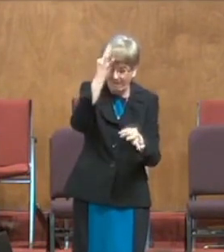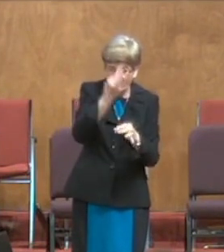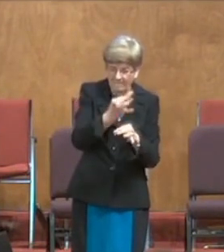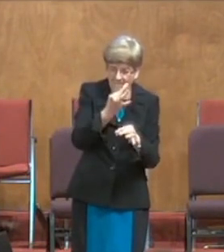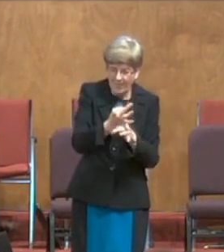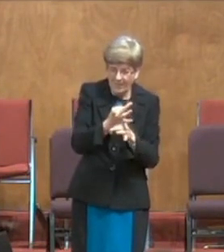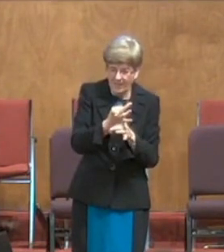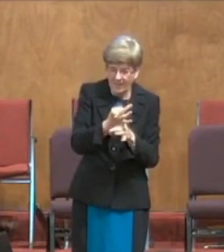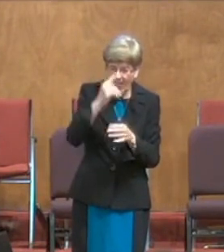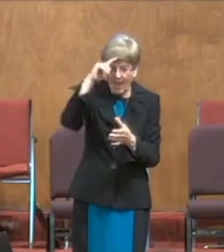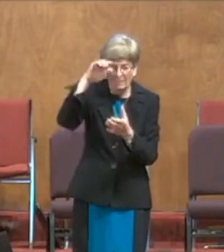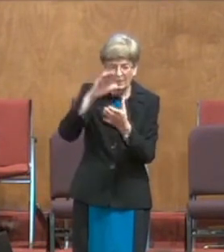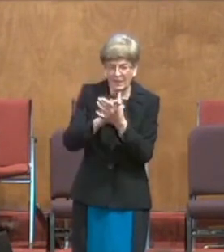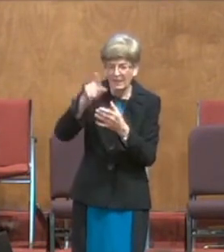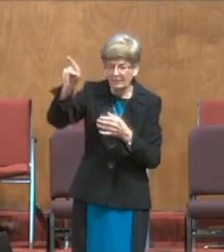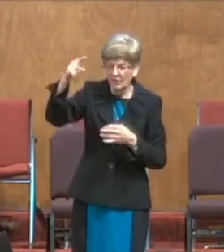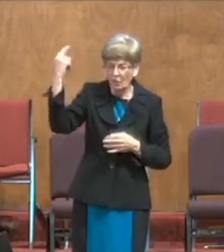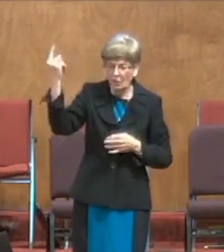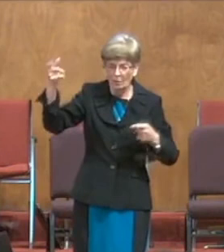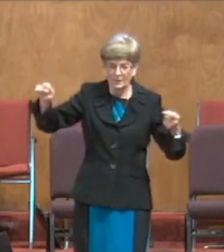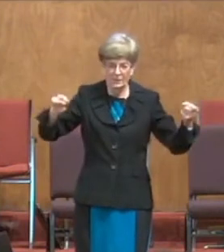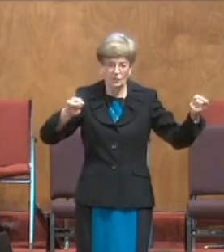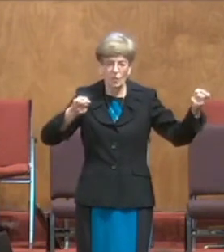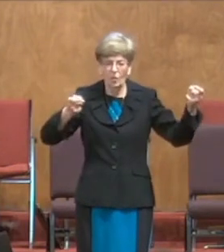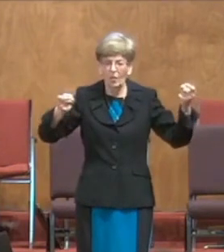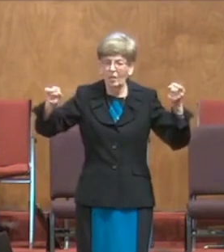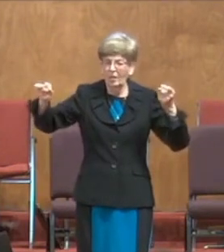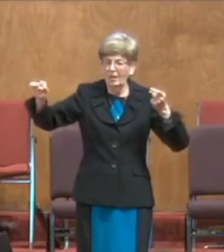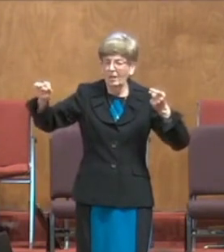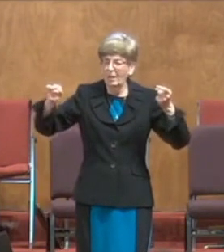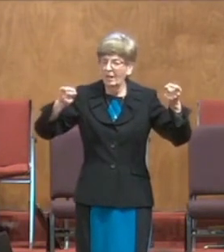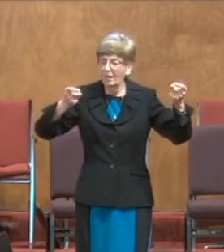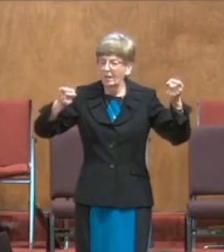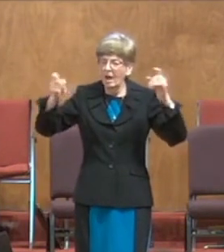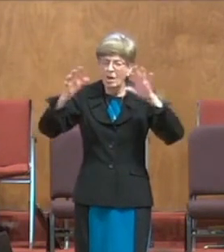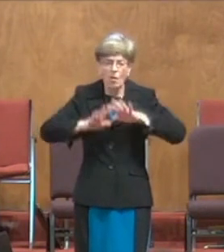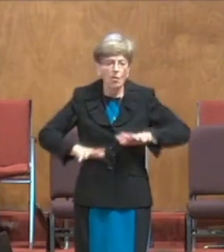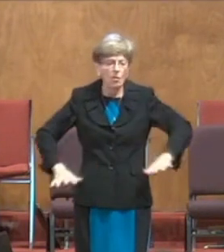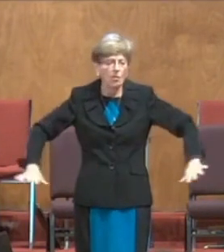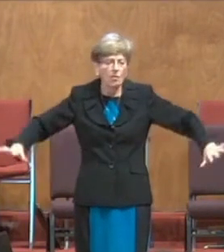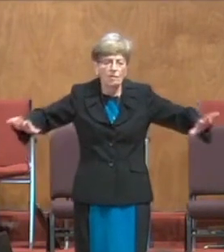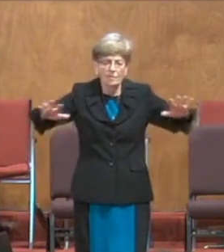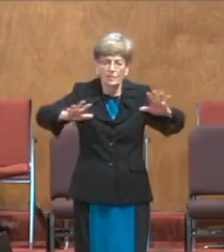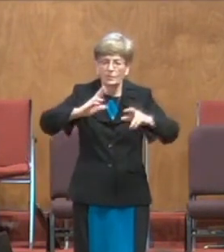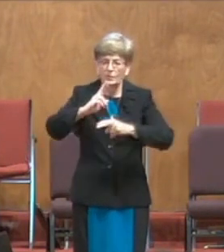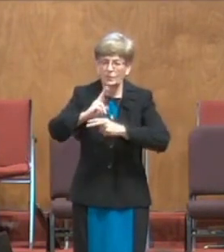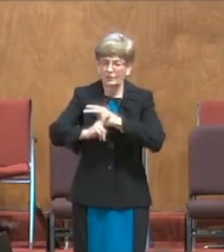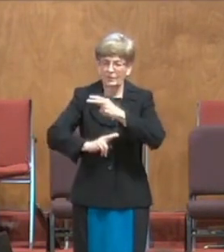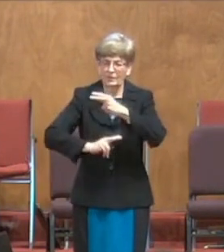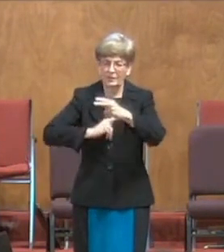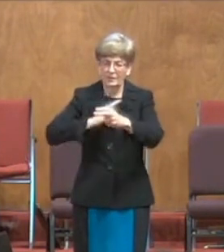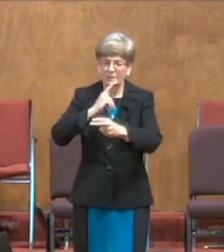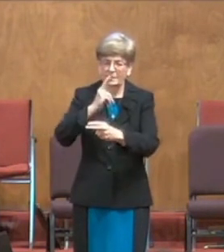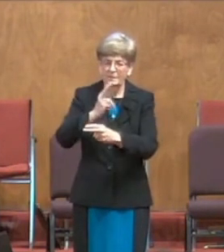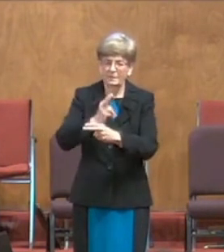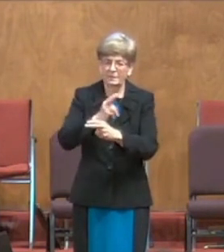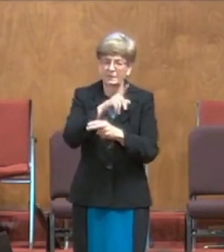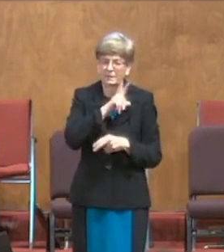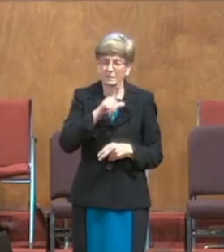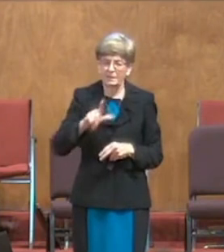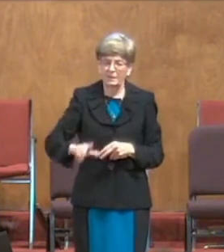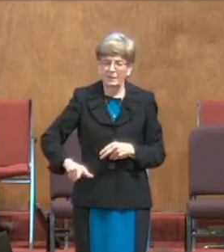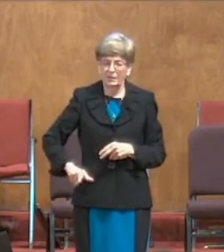you are always on your throne, that you are sovereign over this entire universe. And Lord God, we do